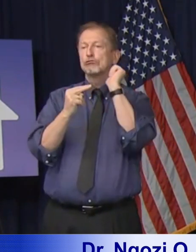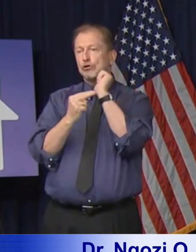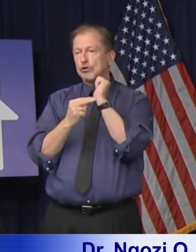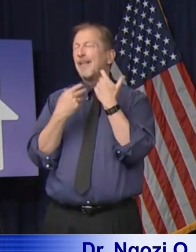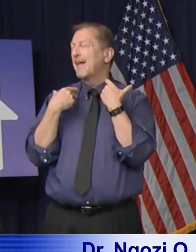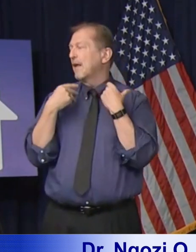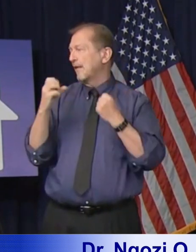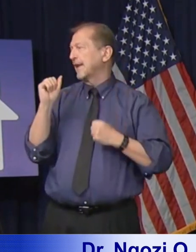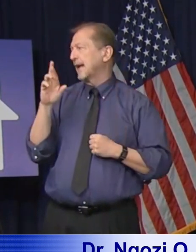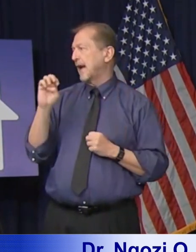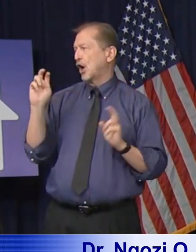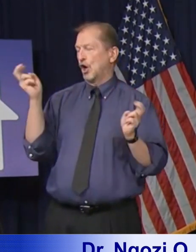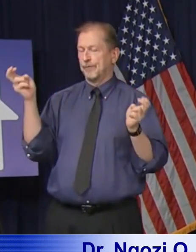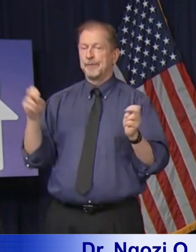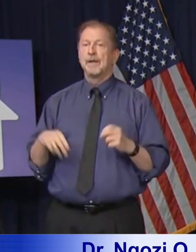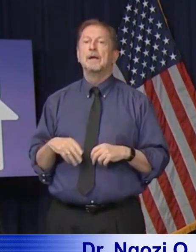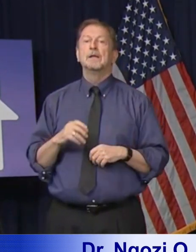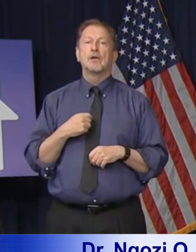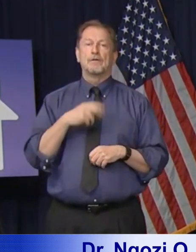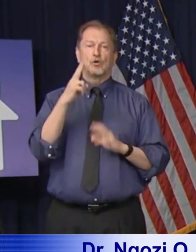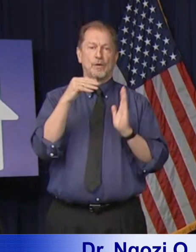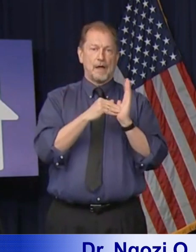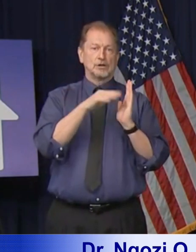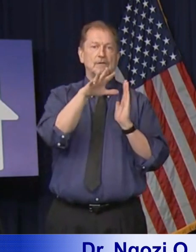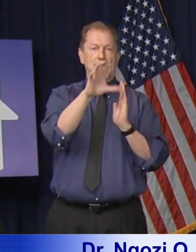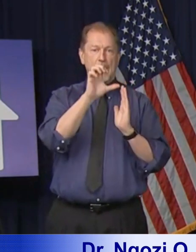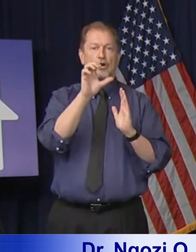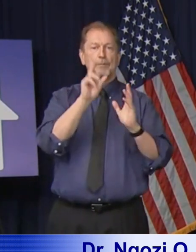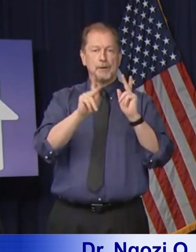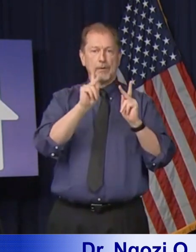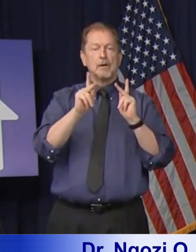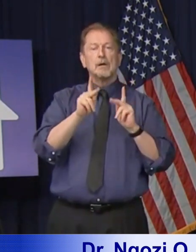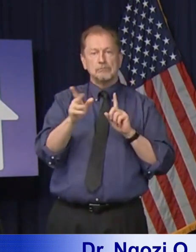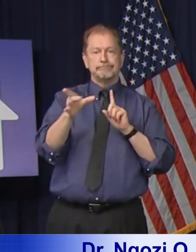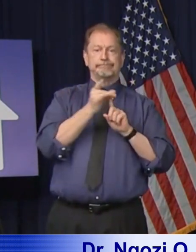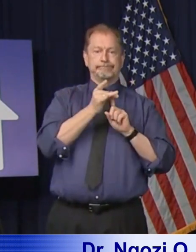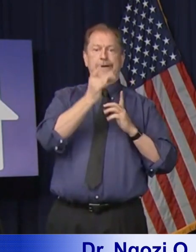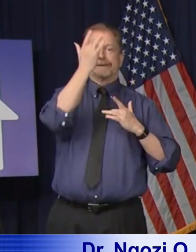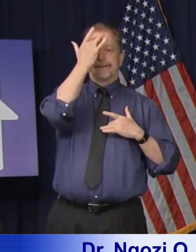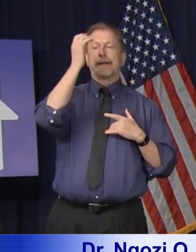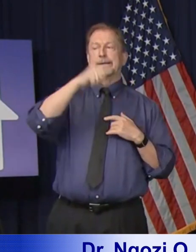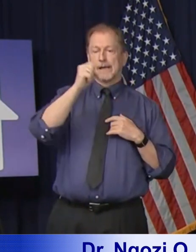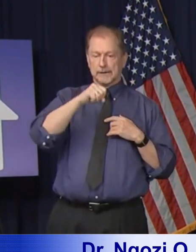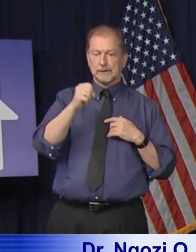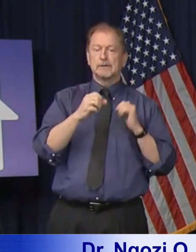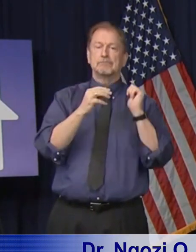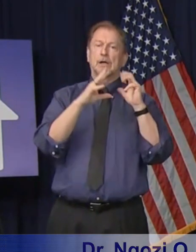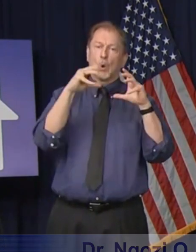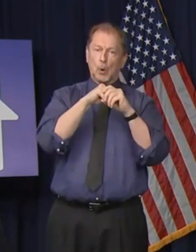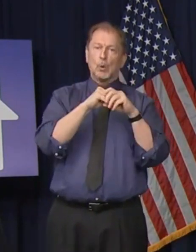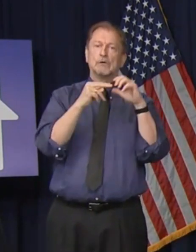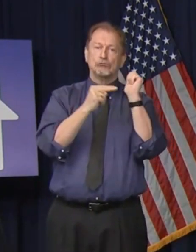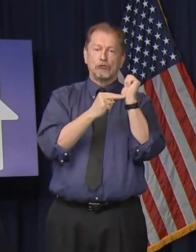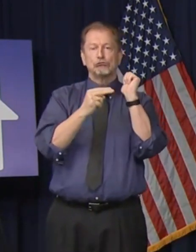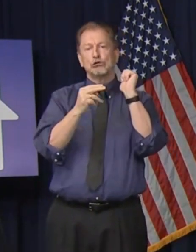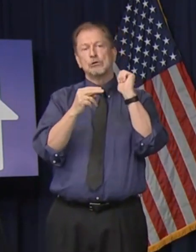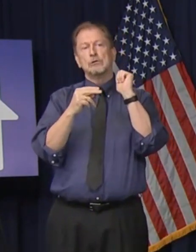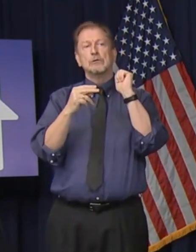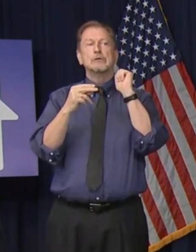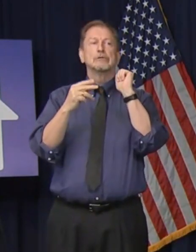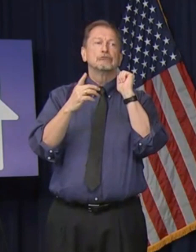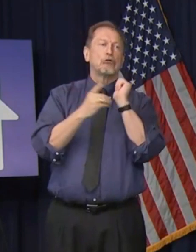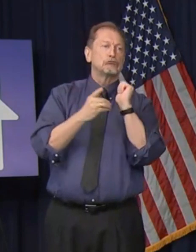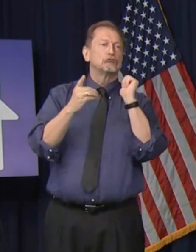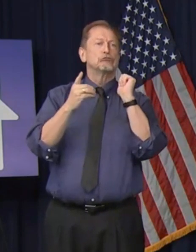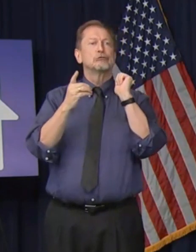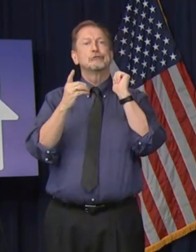ask for. So we have over 2,500 cases that have indicated healthcare worker. So that could be anyone